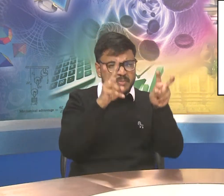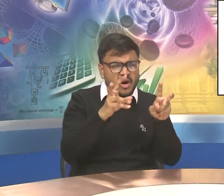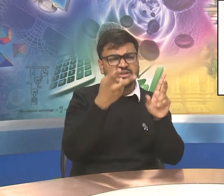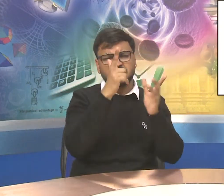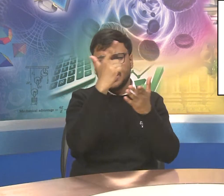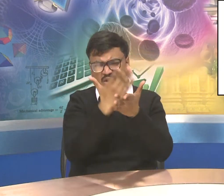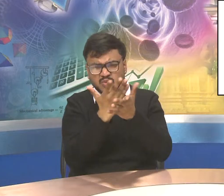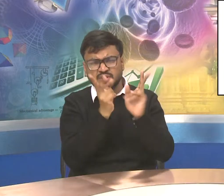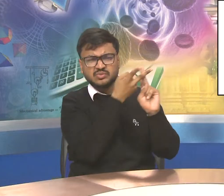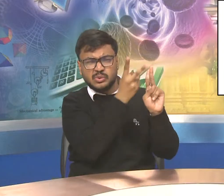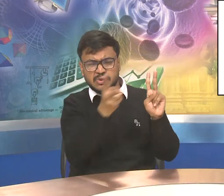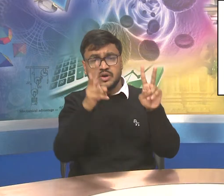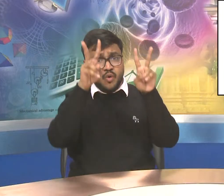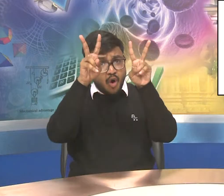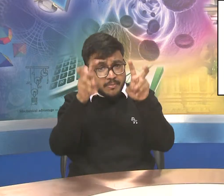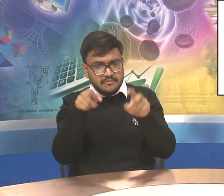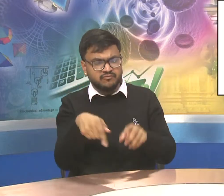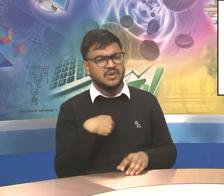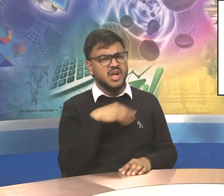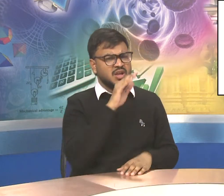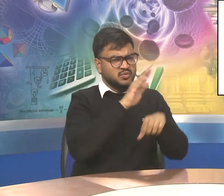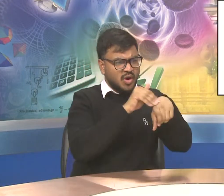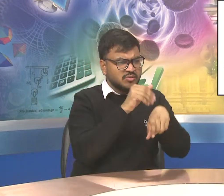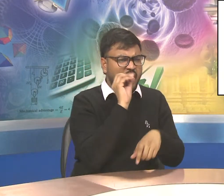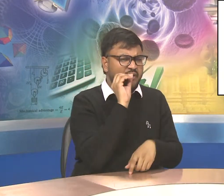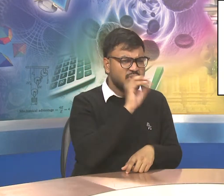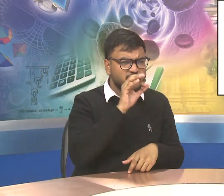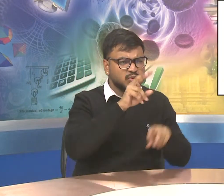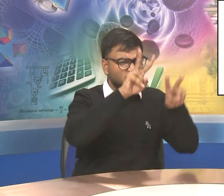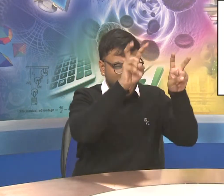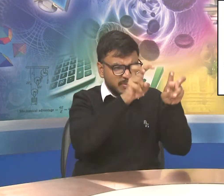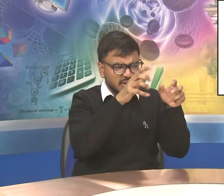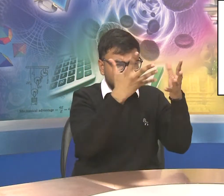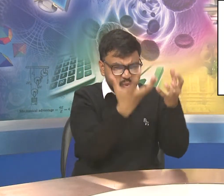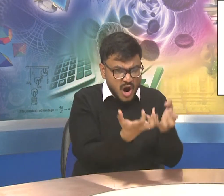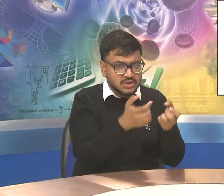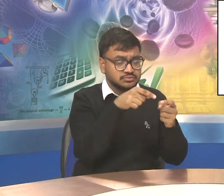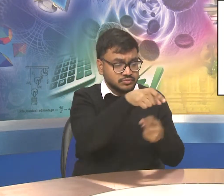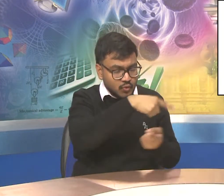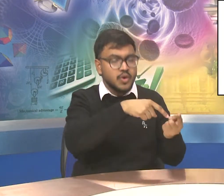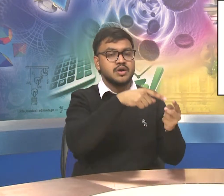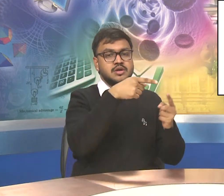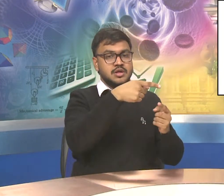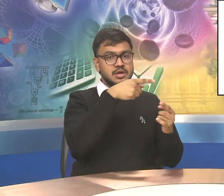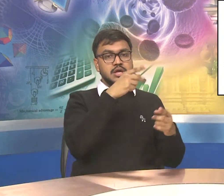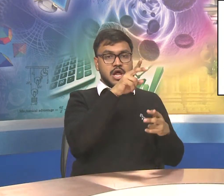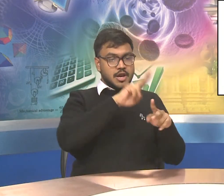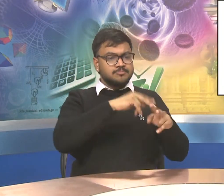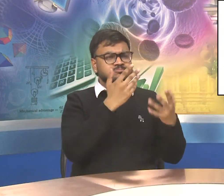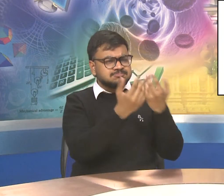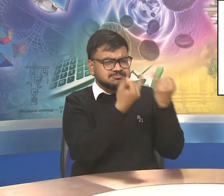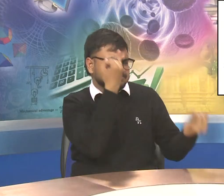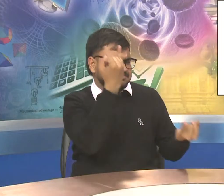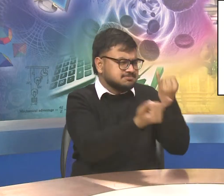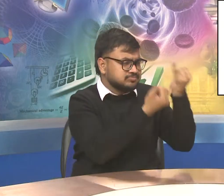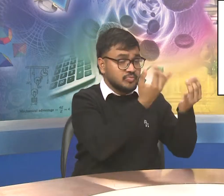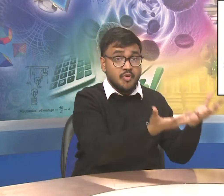user in given the material or directed to the locate the material